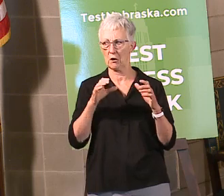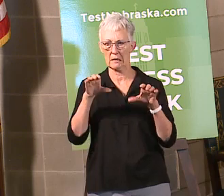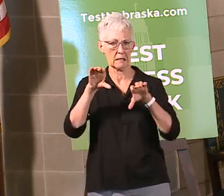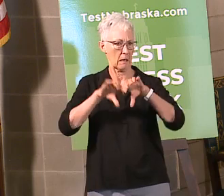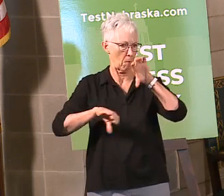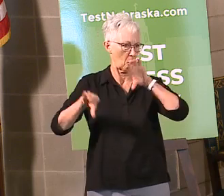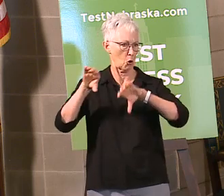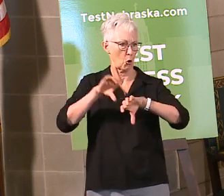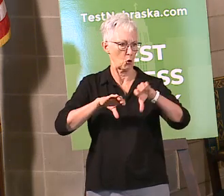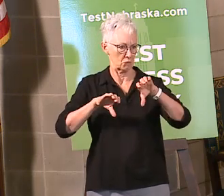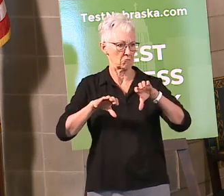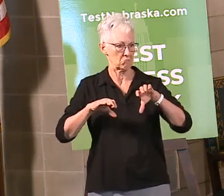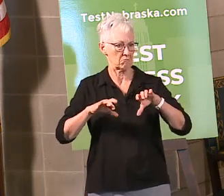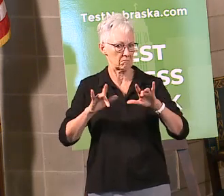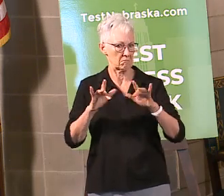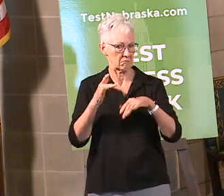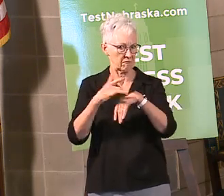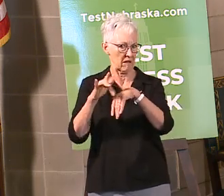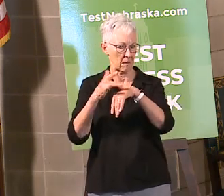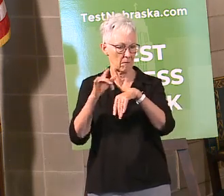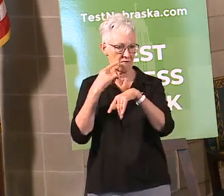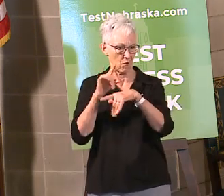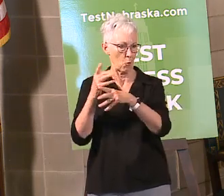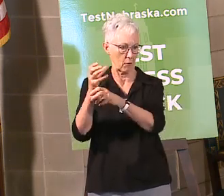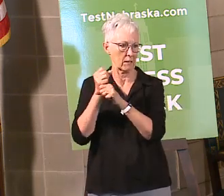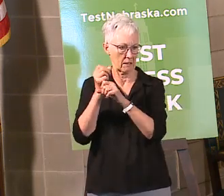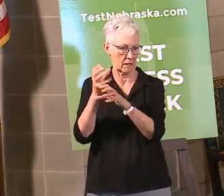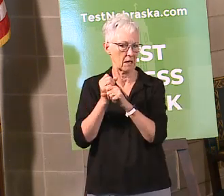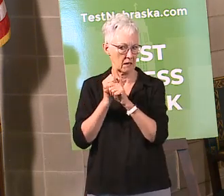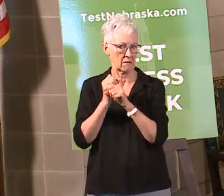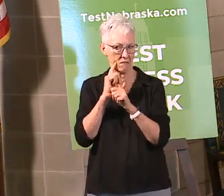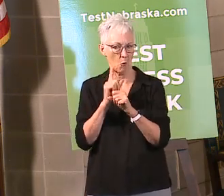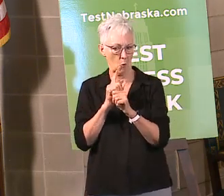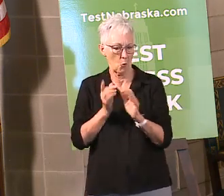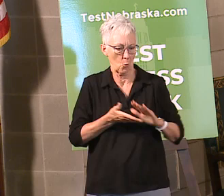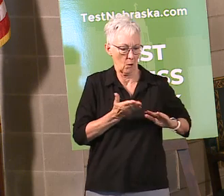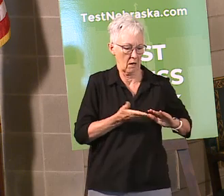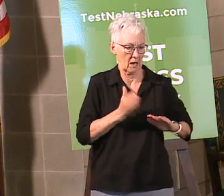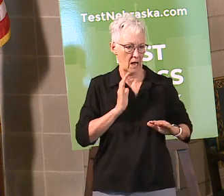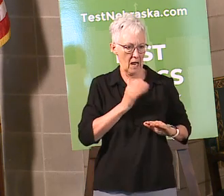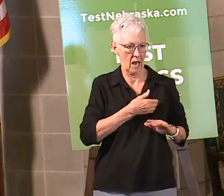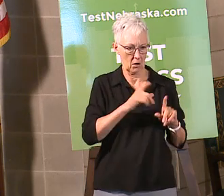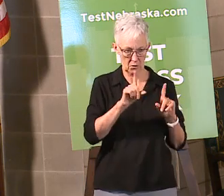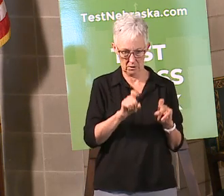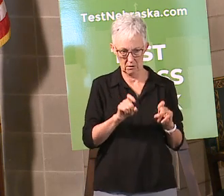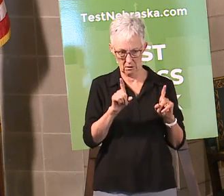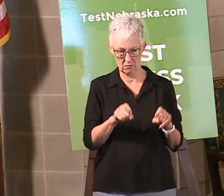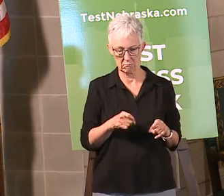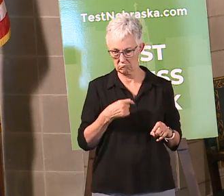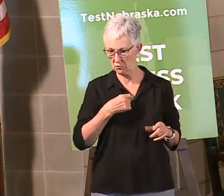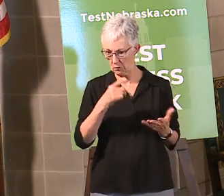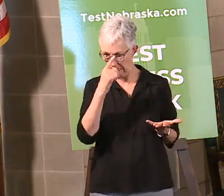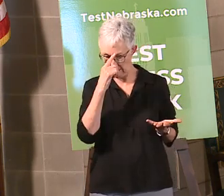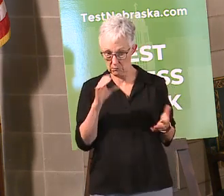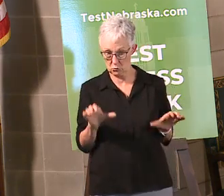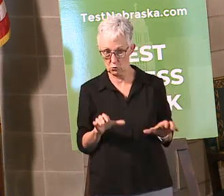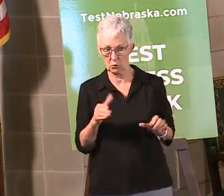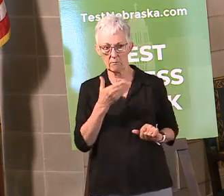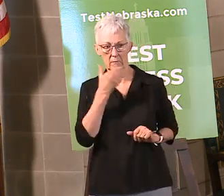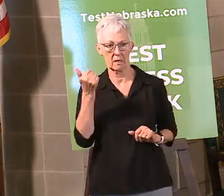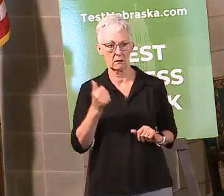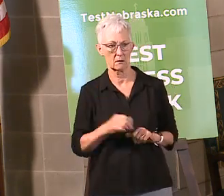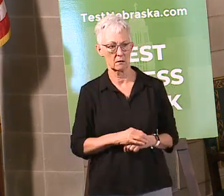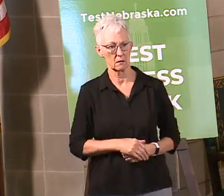week, haven't had any issues with regard to people telling us that we're not going to be able to at least get some reagents for some of the machines that we have.